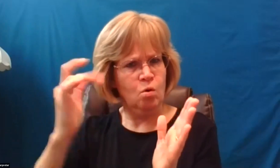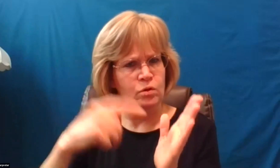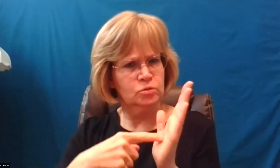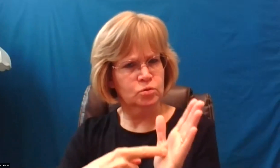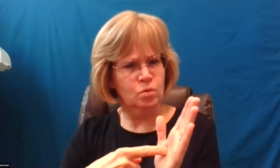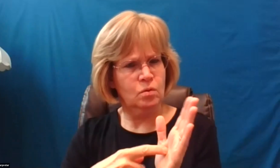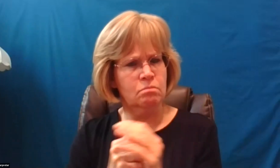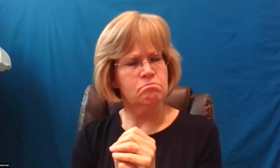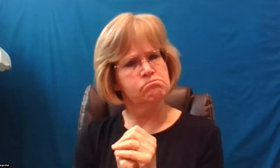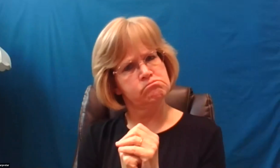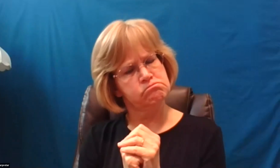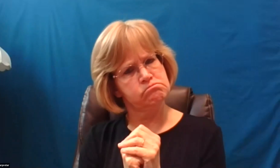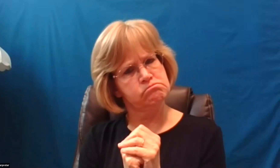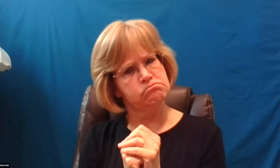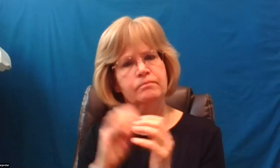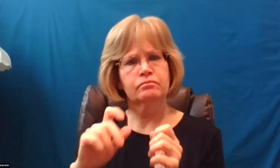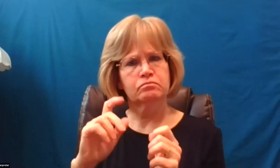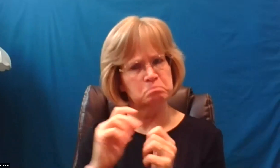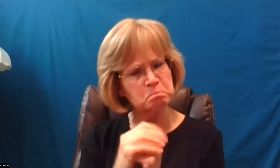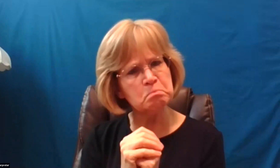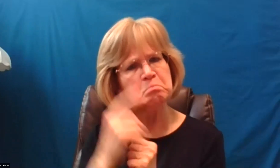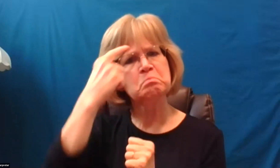That reframes things.